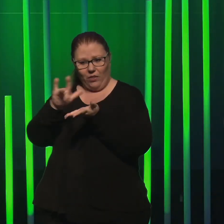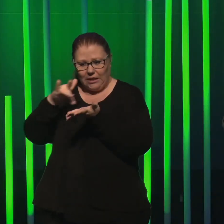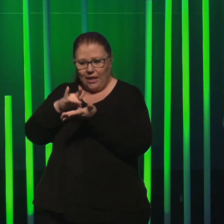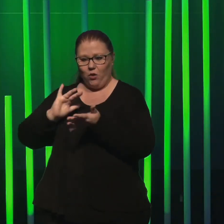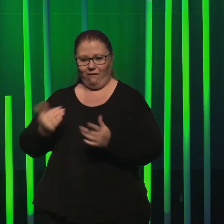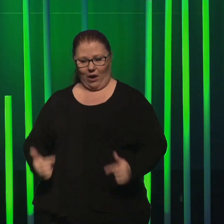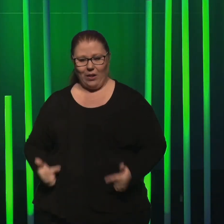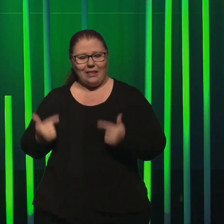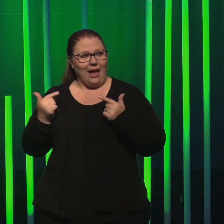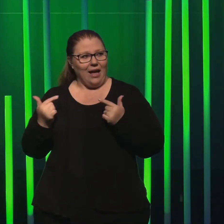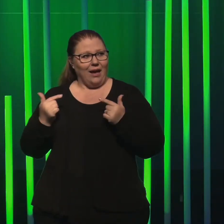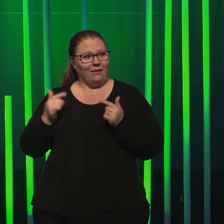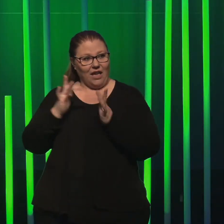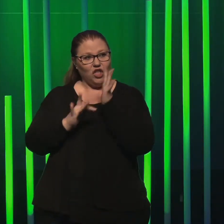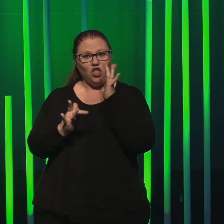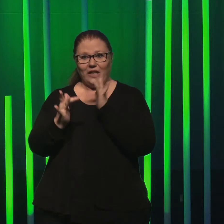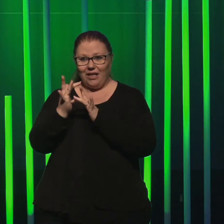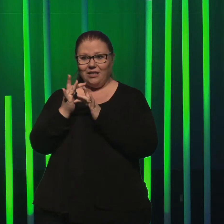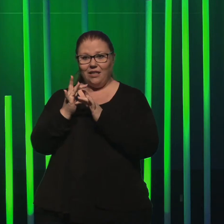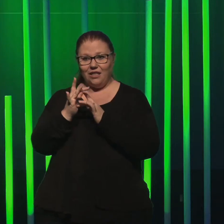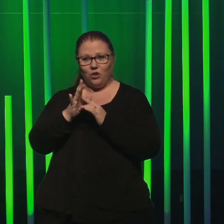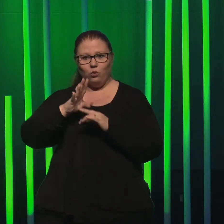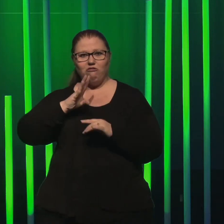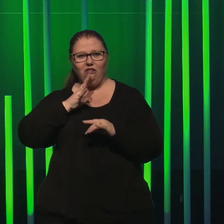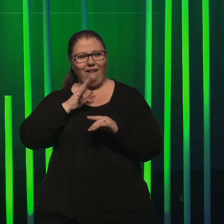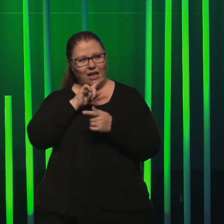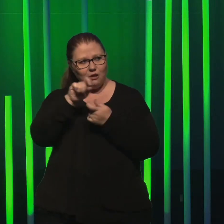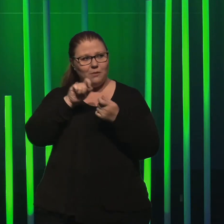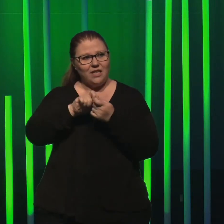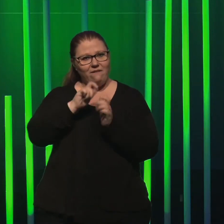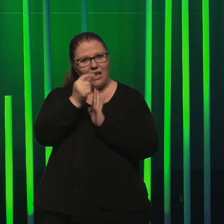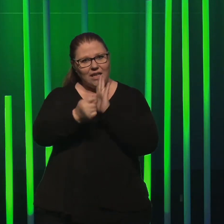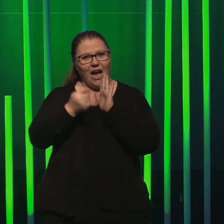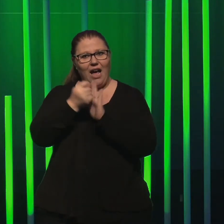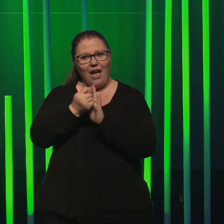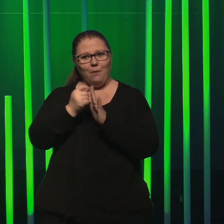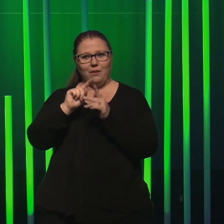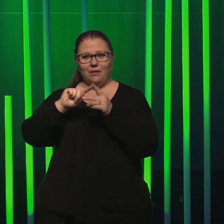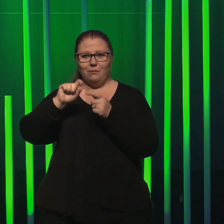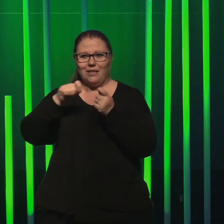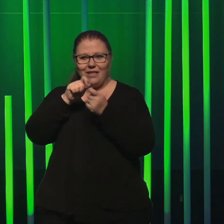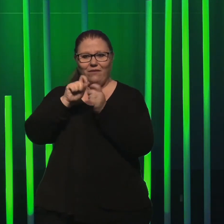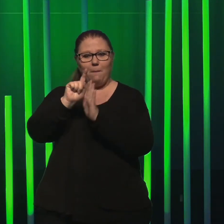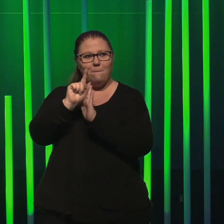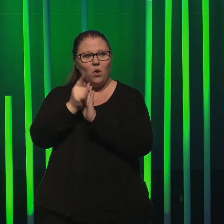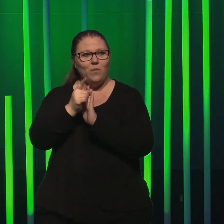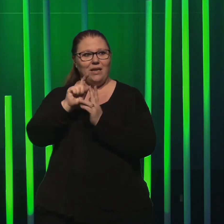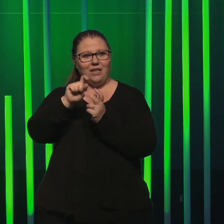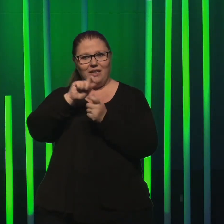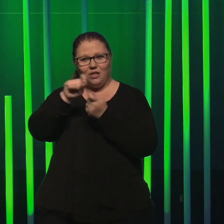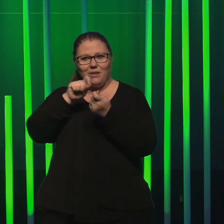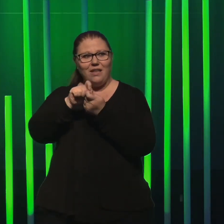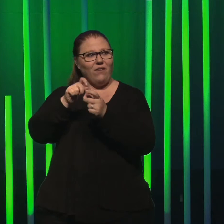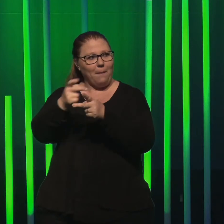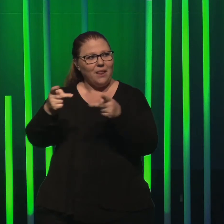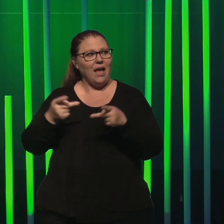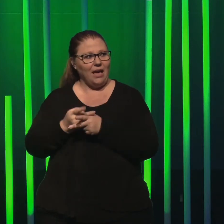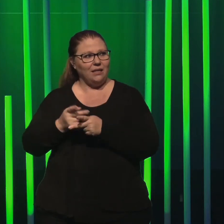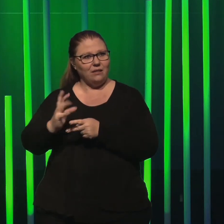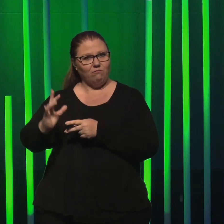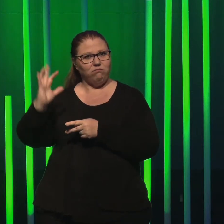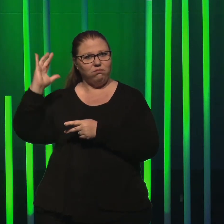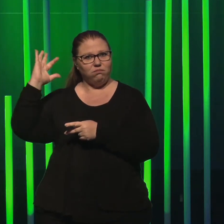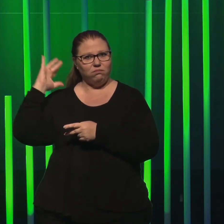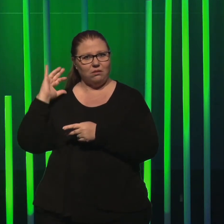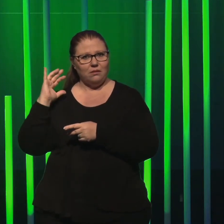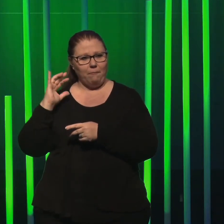lives. And he was speaking in a very specific time, in a very specific moment, in a very specific place. And as we look at it, like, we have